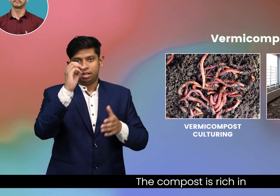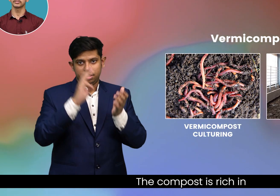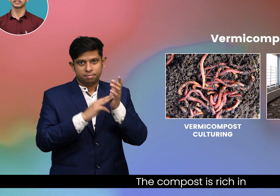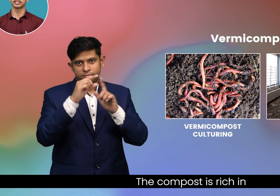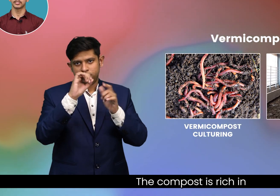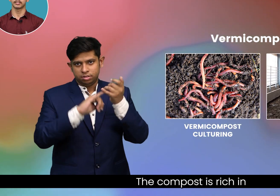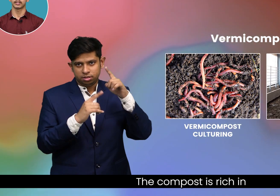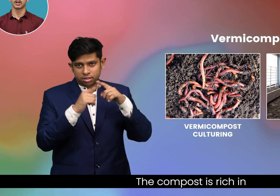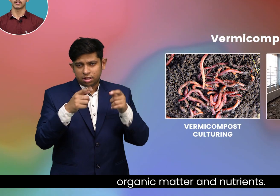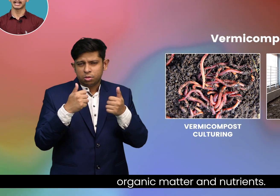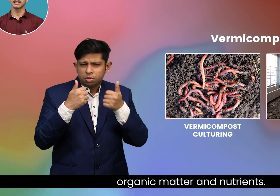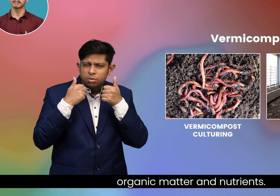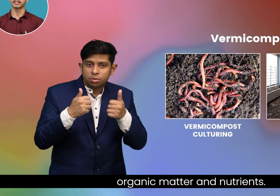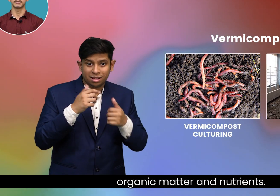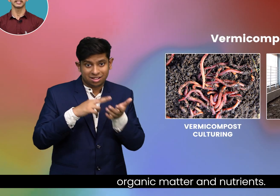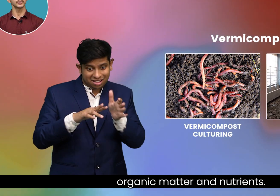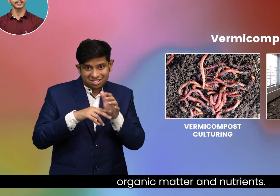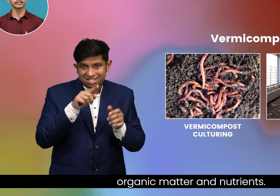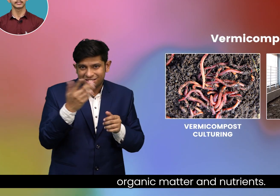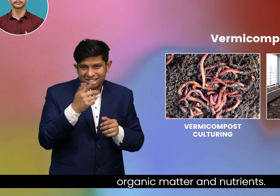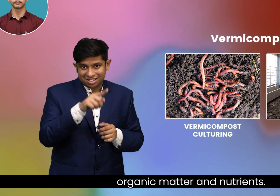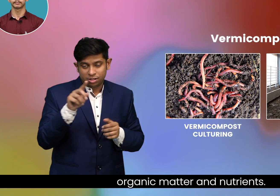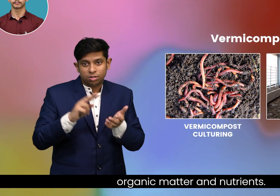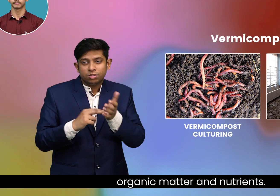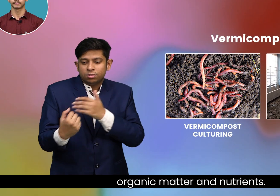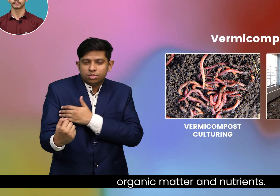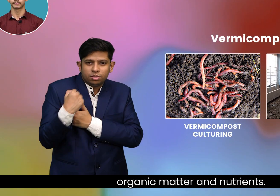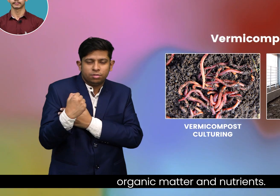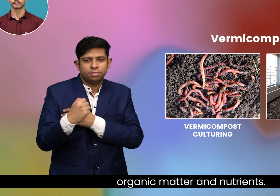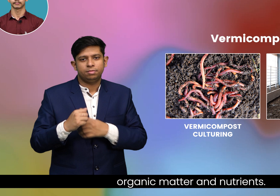The compost is rich in organic matter and nutrients.